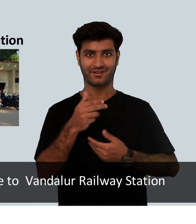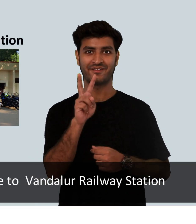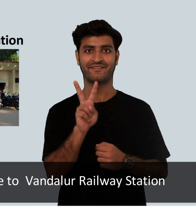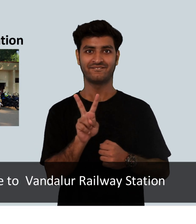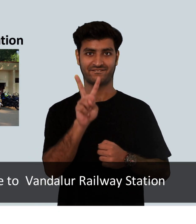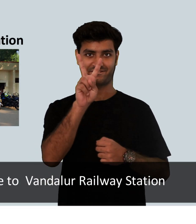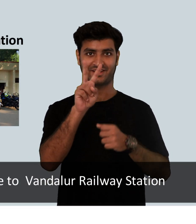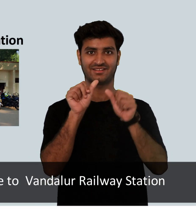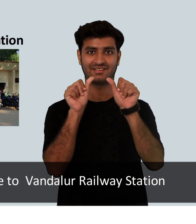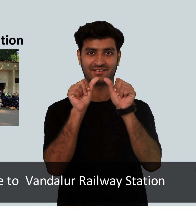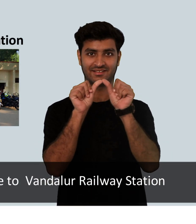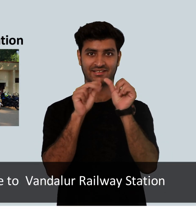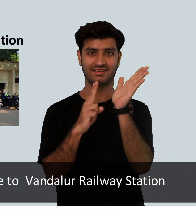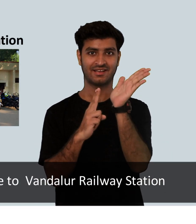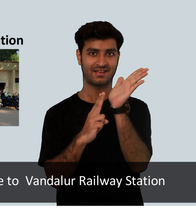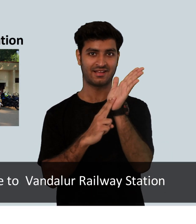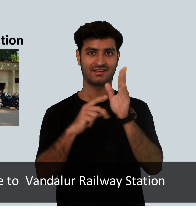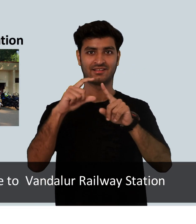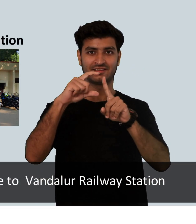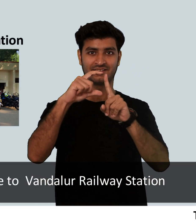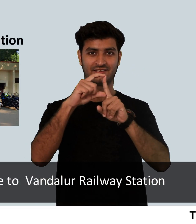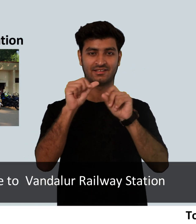Welcome to Vandalur Railway Station.